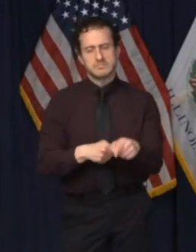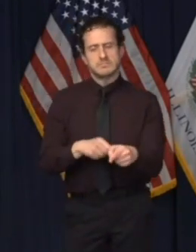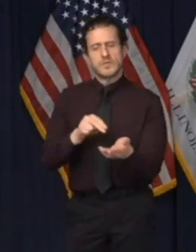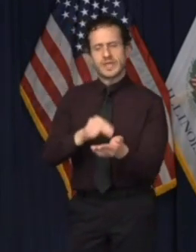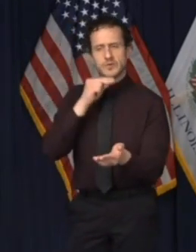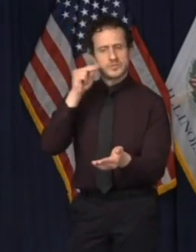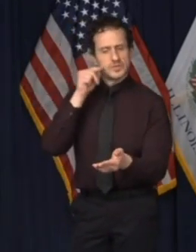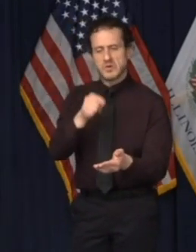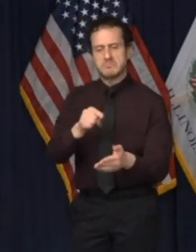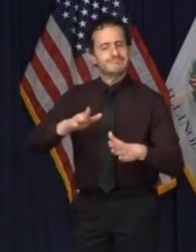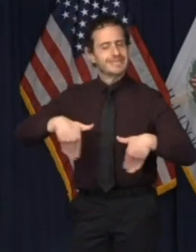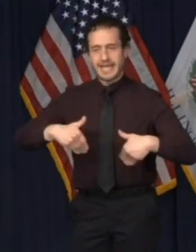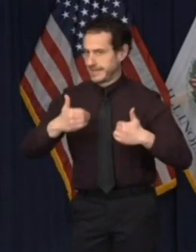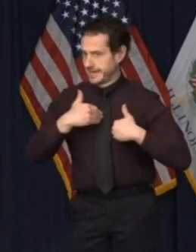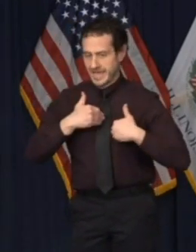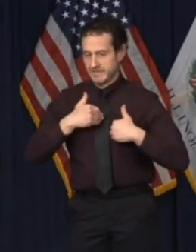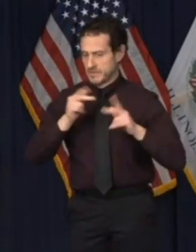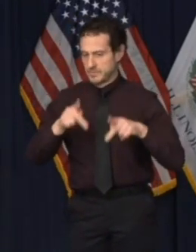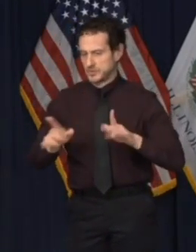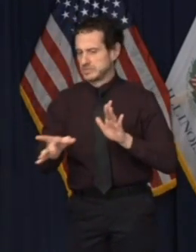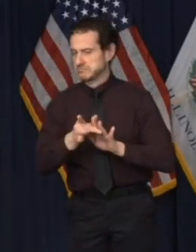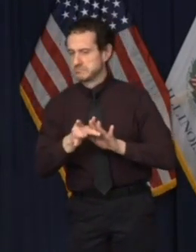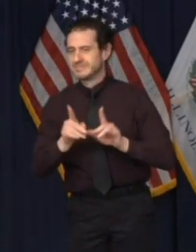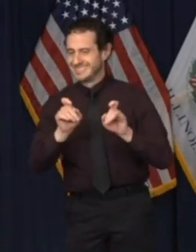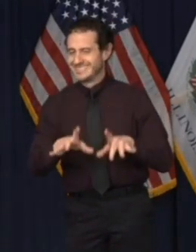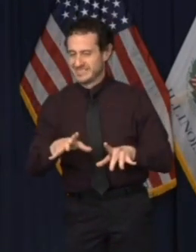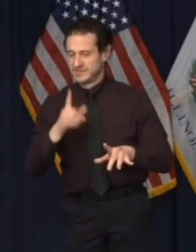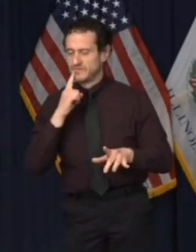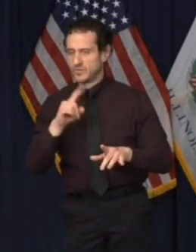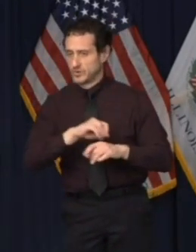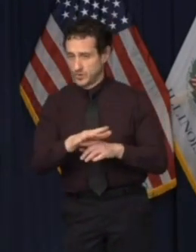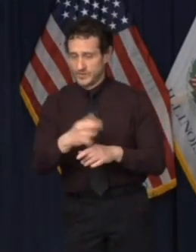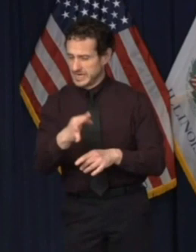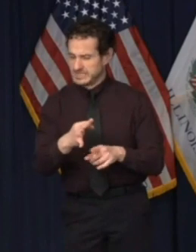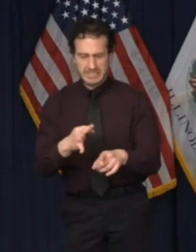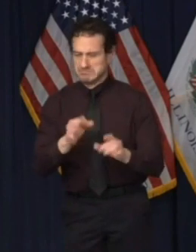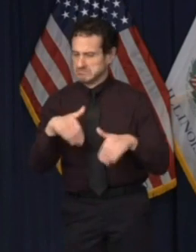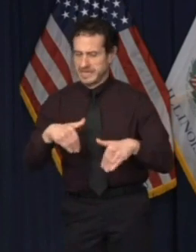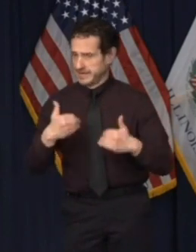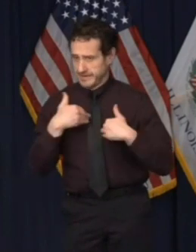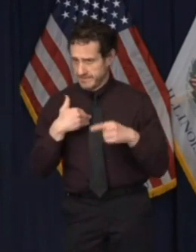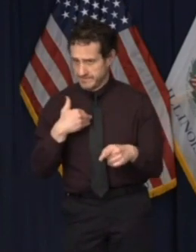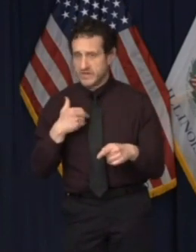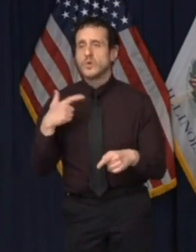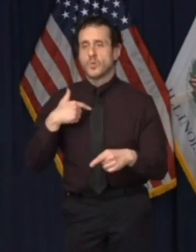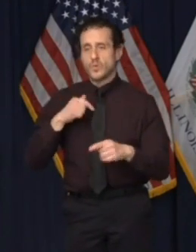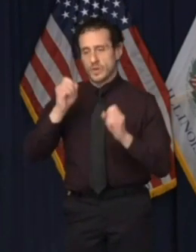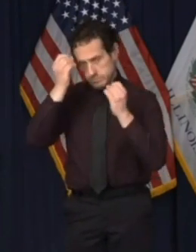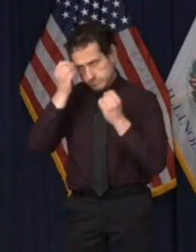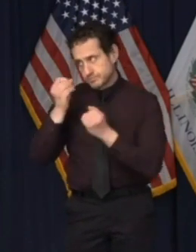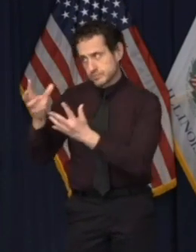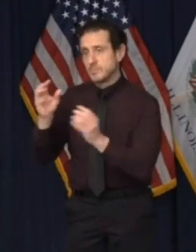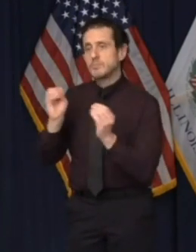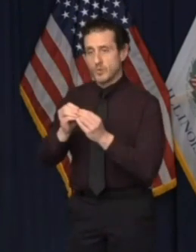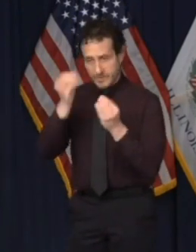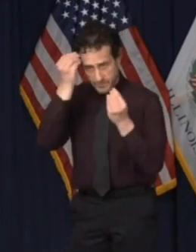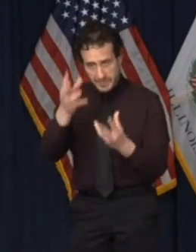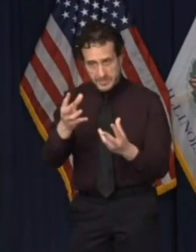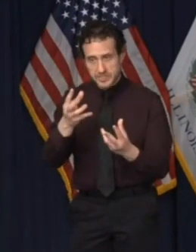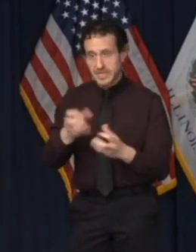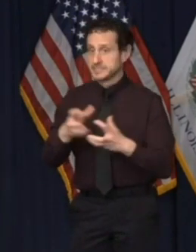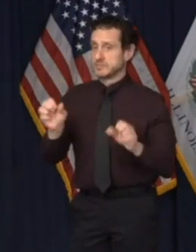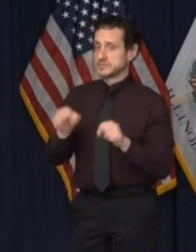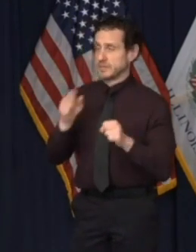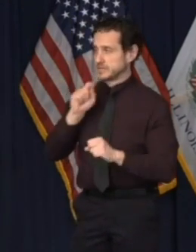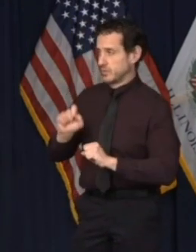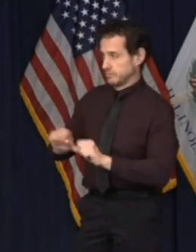known presence of COVID-19, and we will continue to provide as much information as possible. So thank you, and now I'd like to